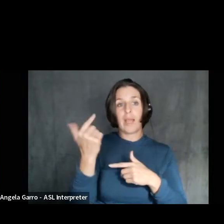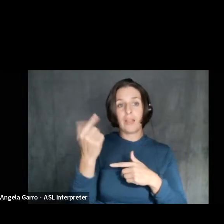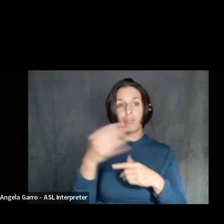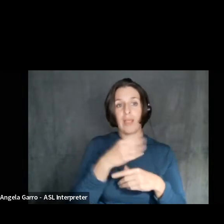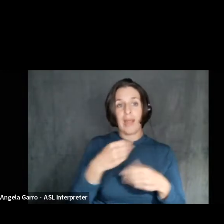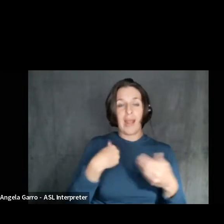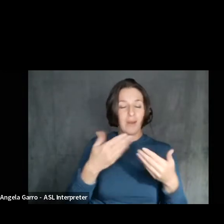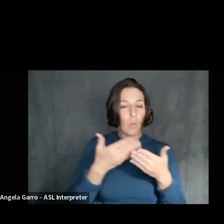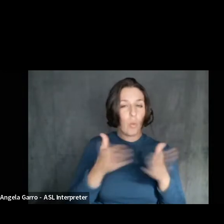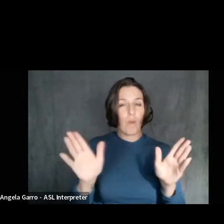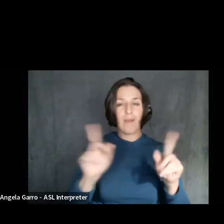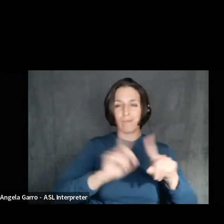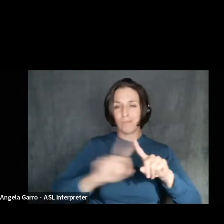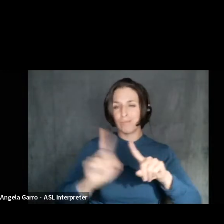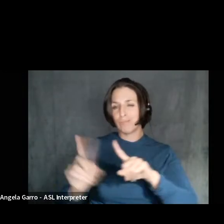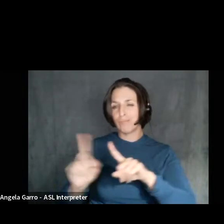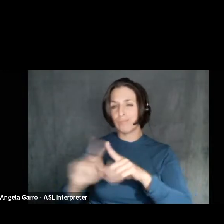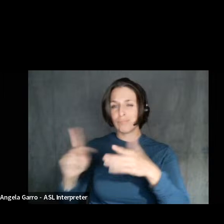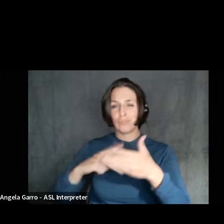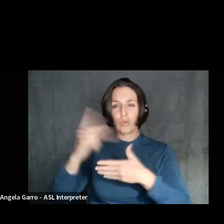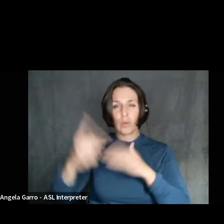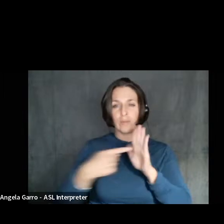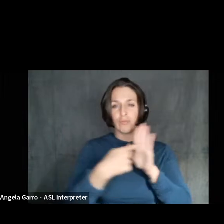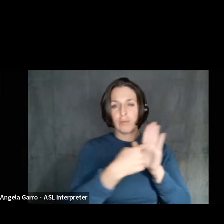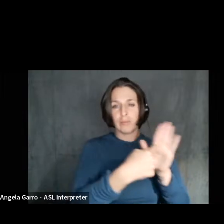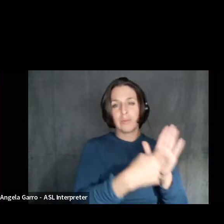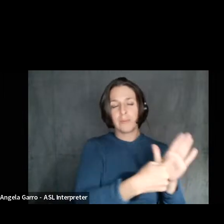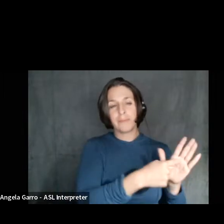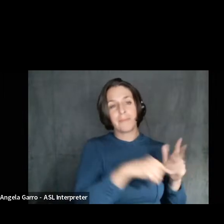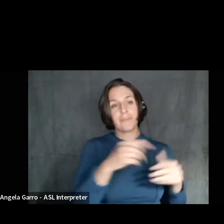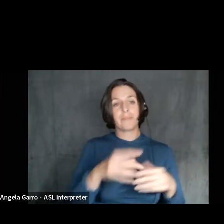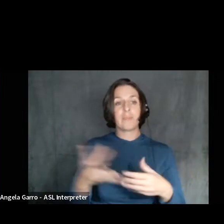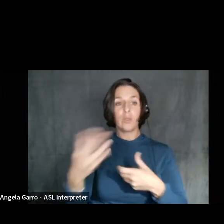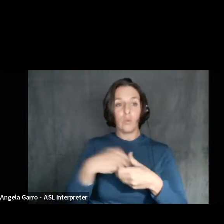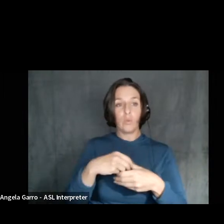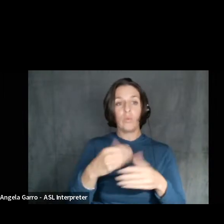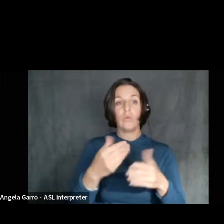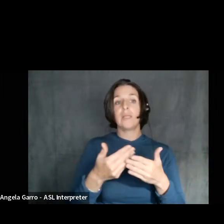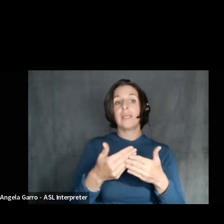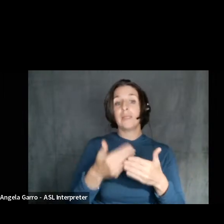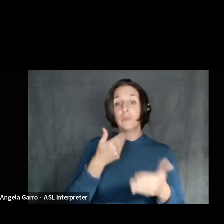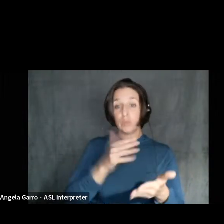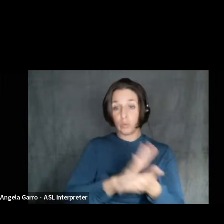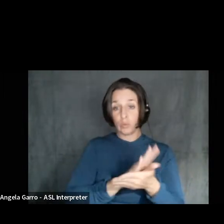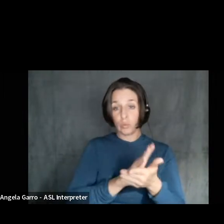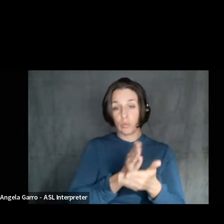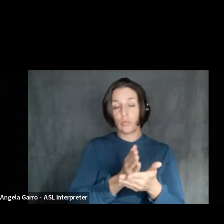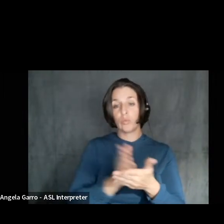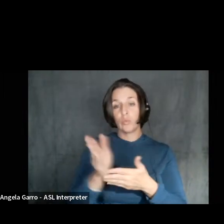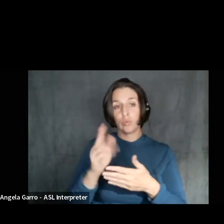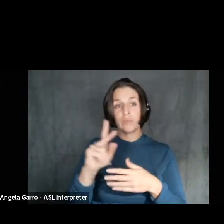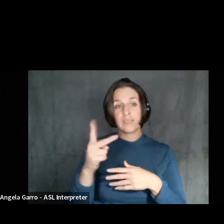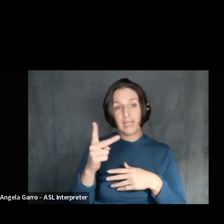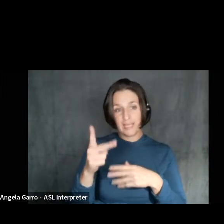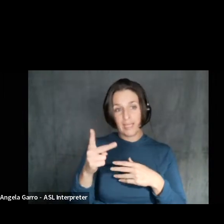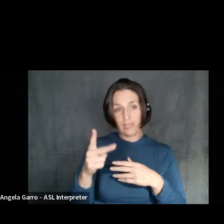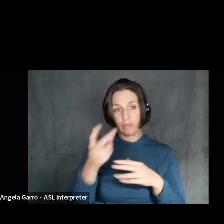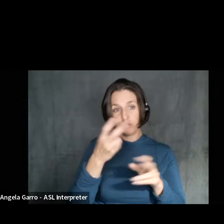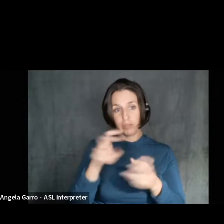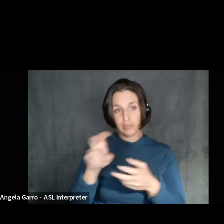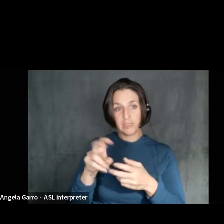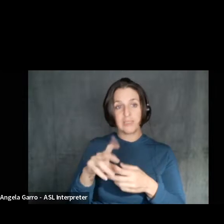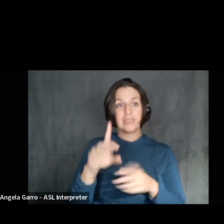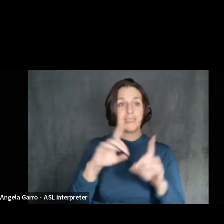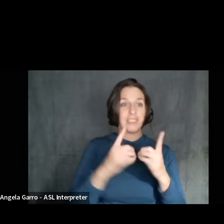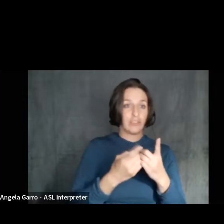wide variety of programs represented, including preschool through secondary transition, districts,